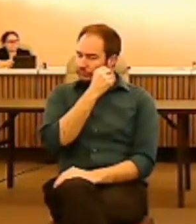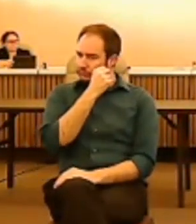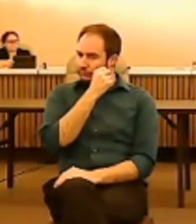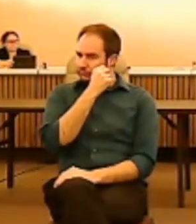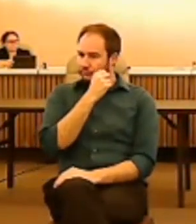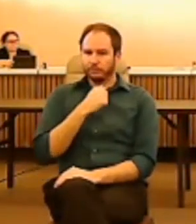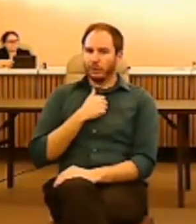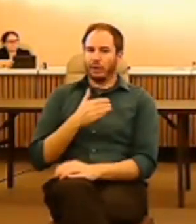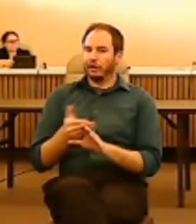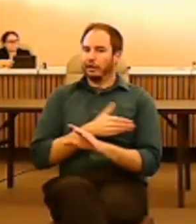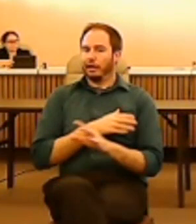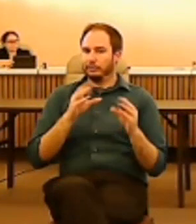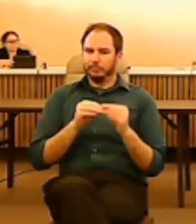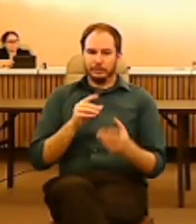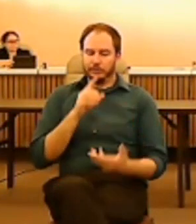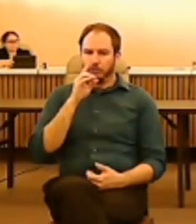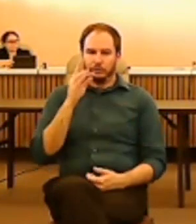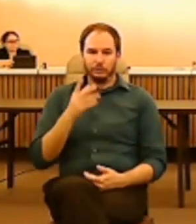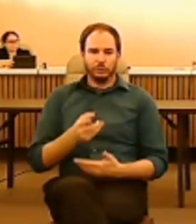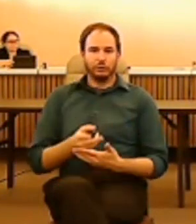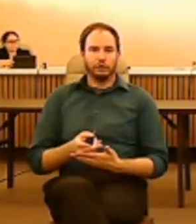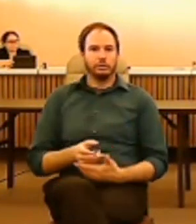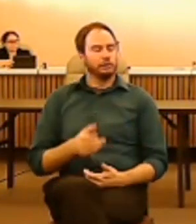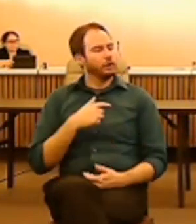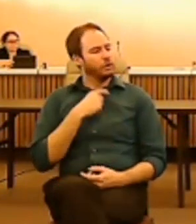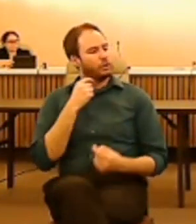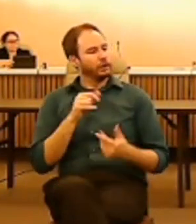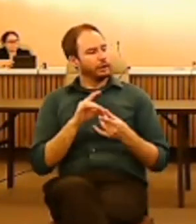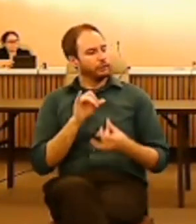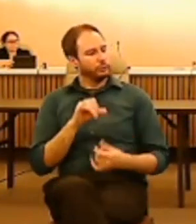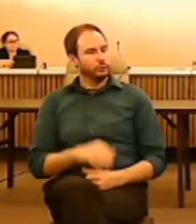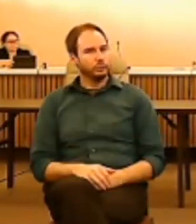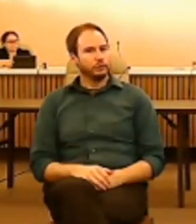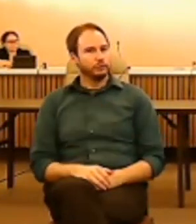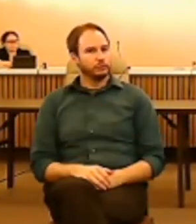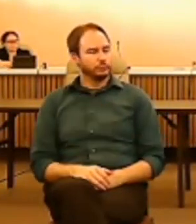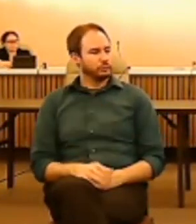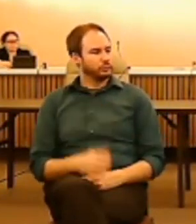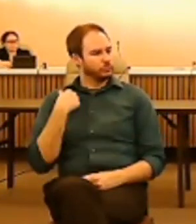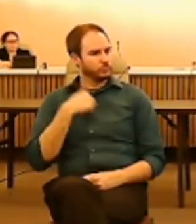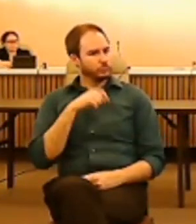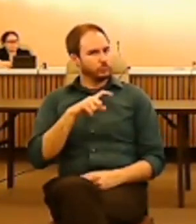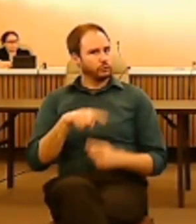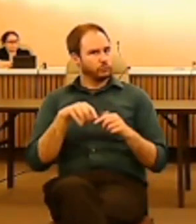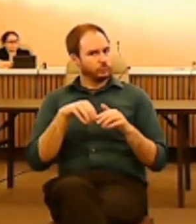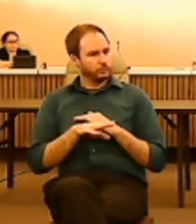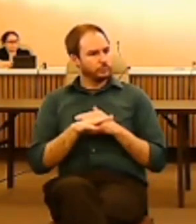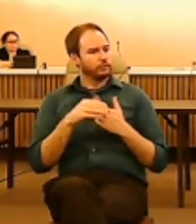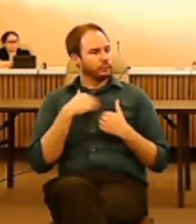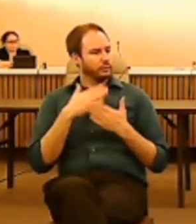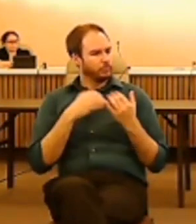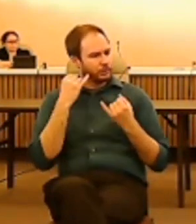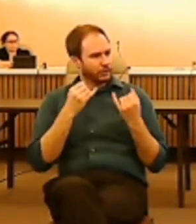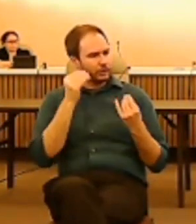Last meeting killed me. Not the 2 weeks ago. Just to make a comment. Yep. Since we're supposed to come in here and have some ideas